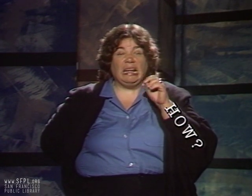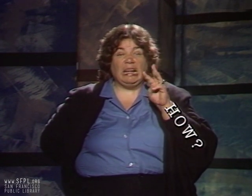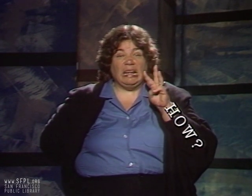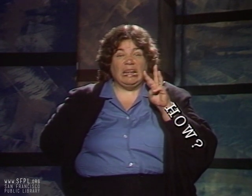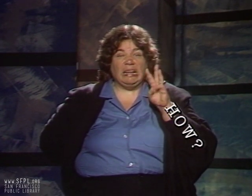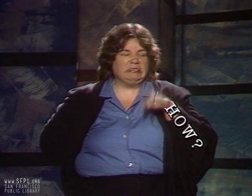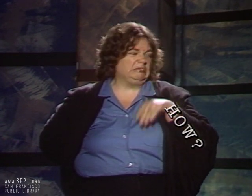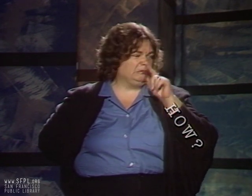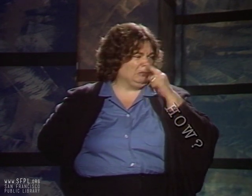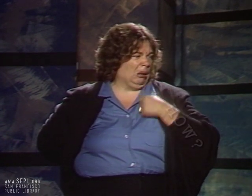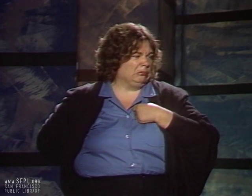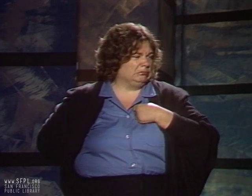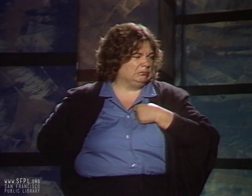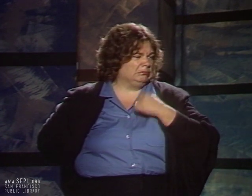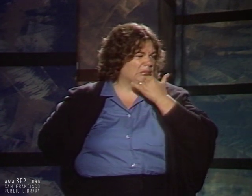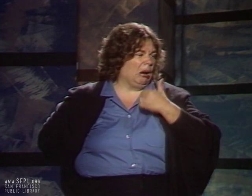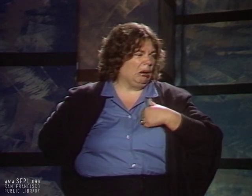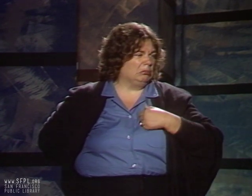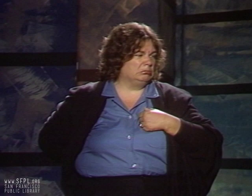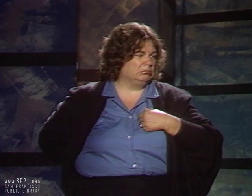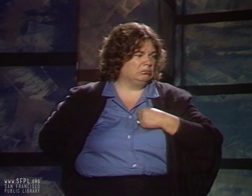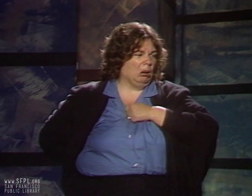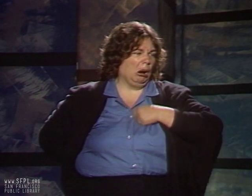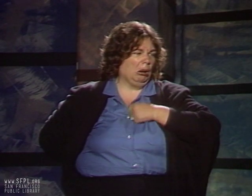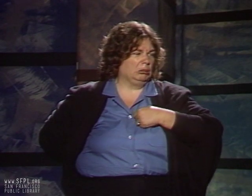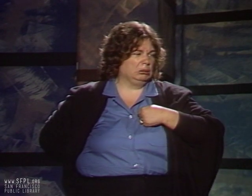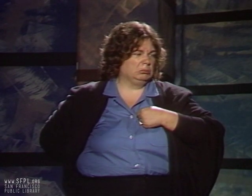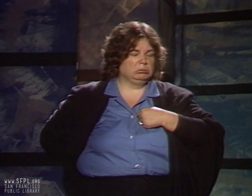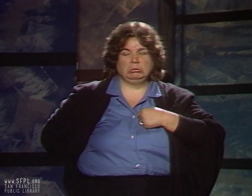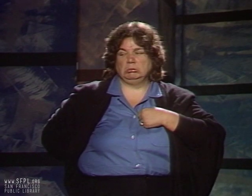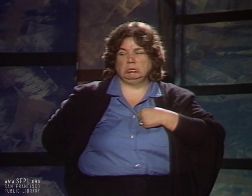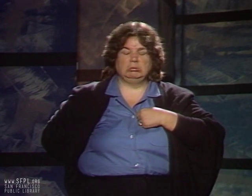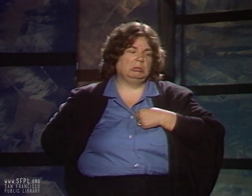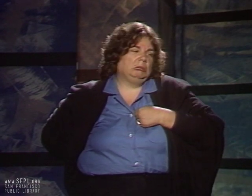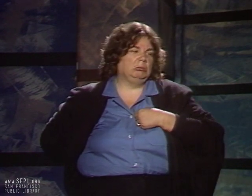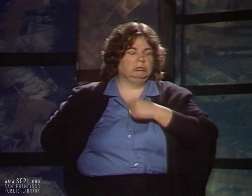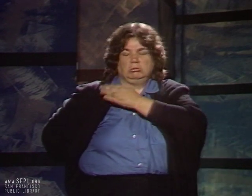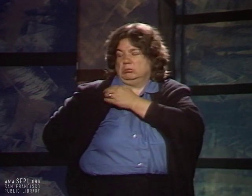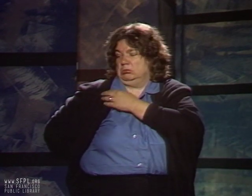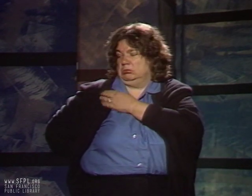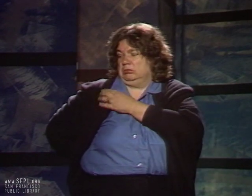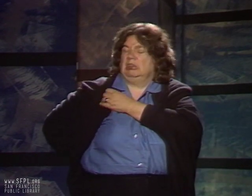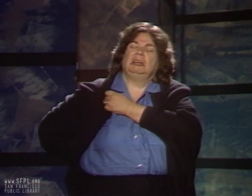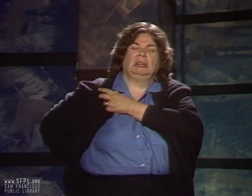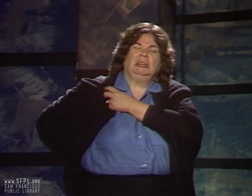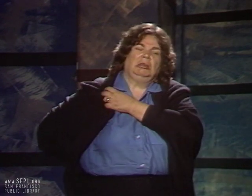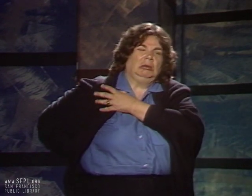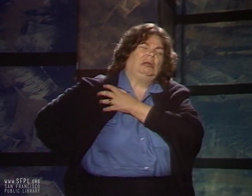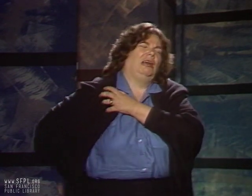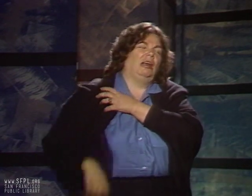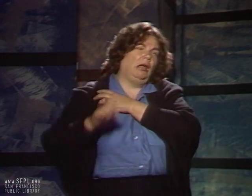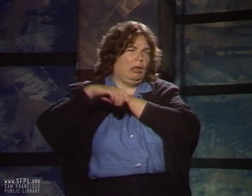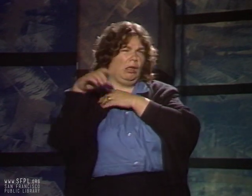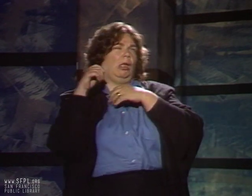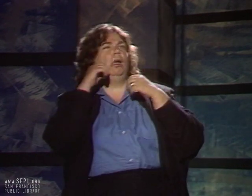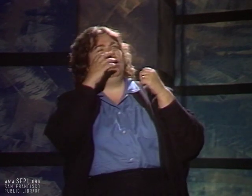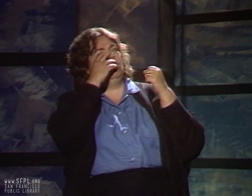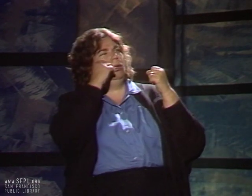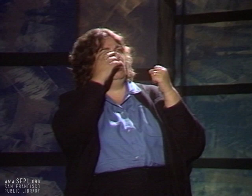How. I give up. I'm sorry. I thought I could do it. Stay, righty. Oh,